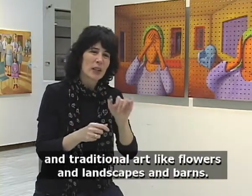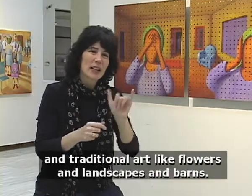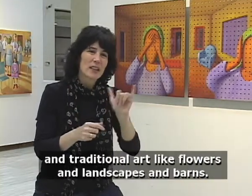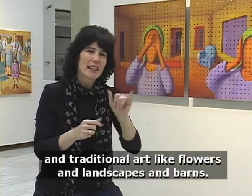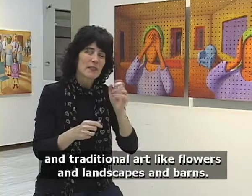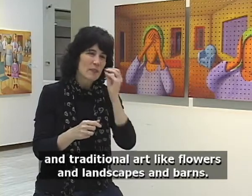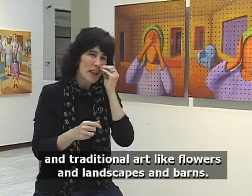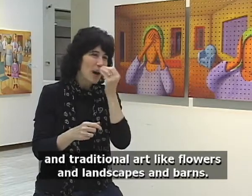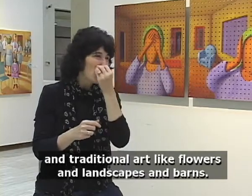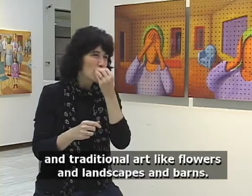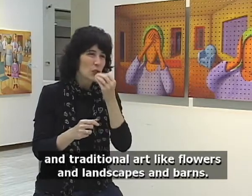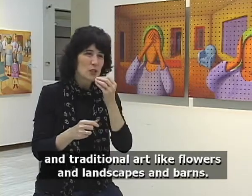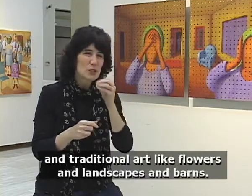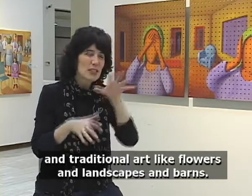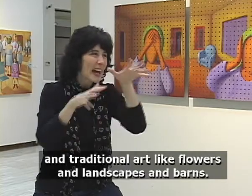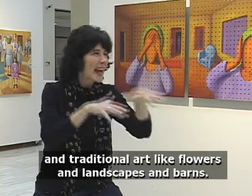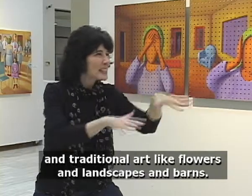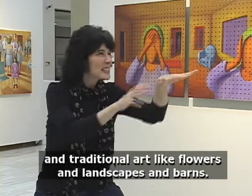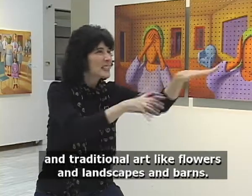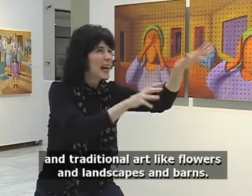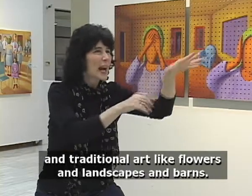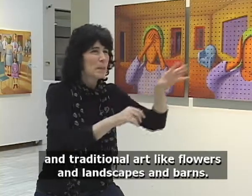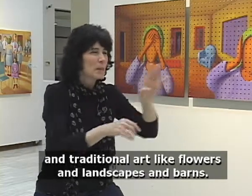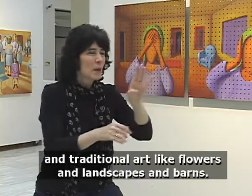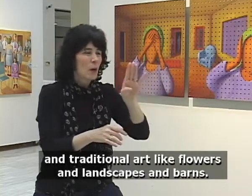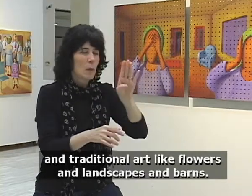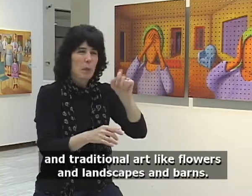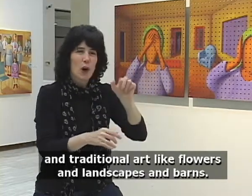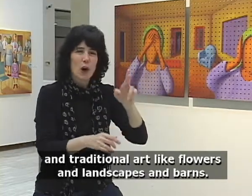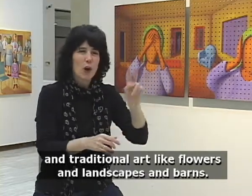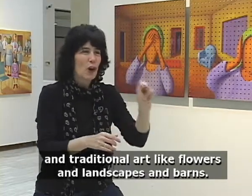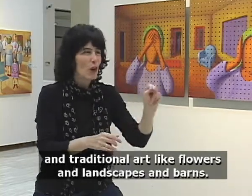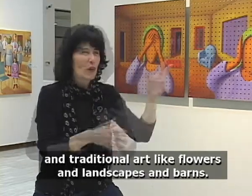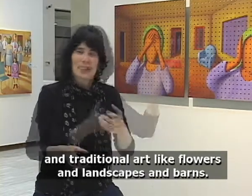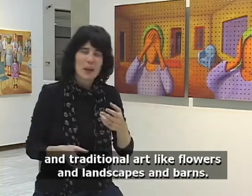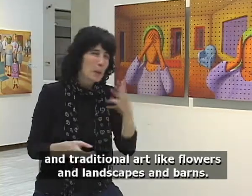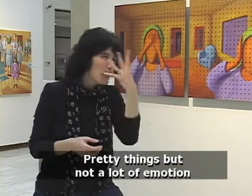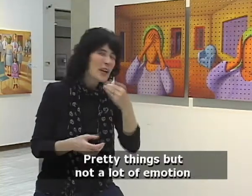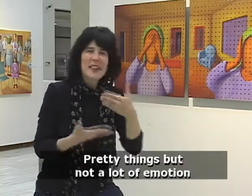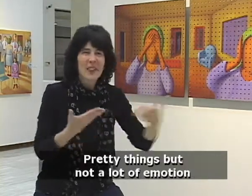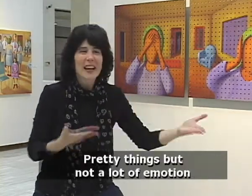like flowers and landscapes and barns. Pretty things,